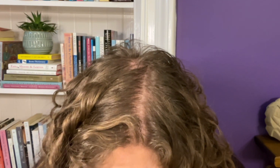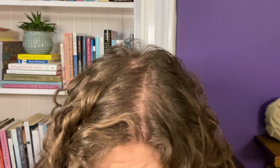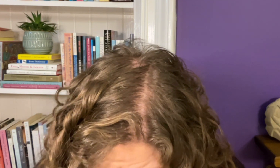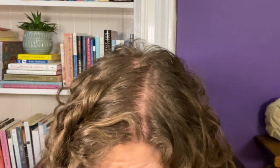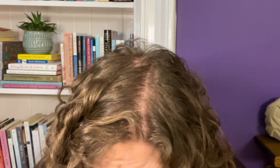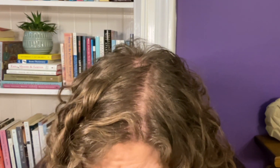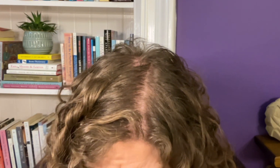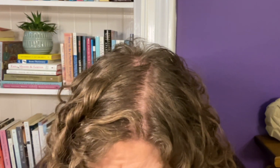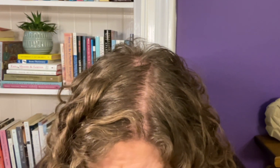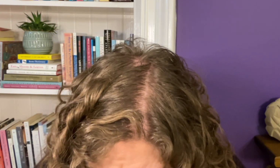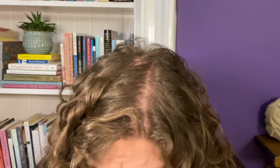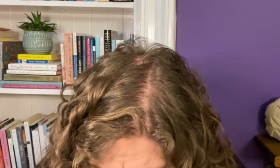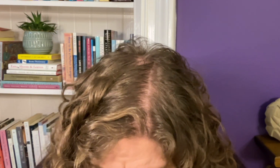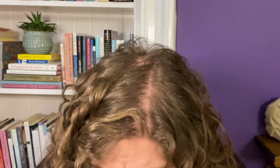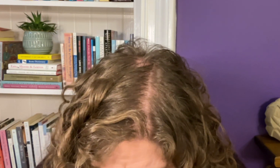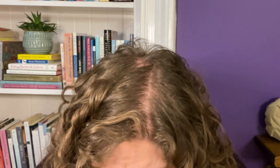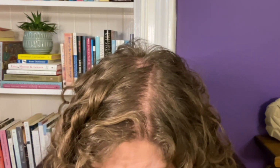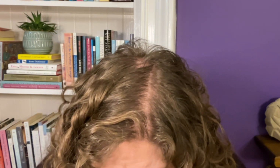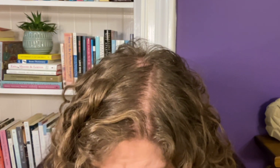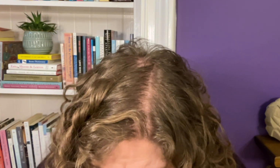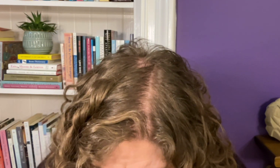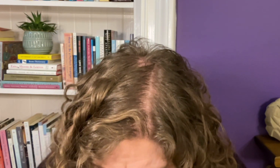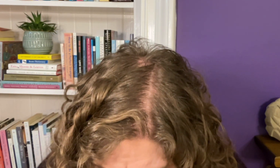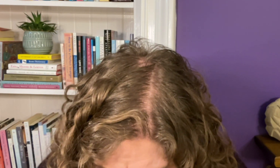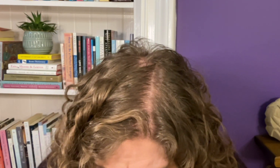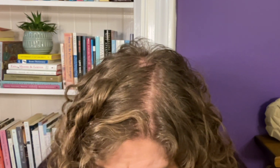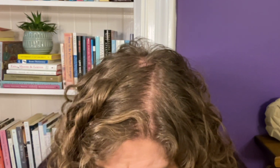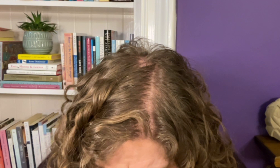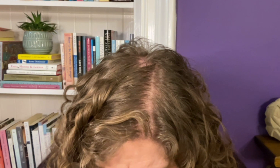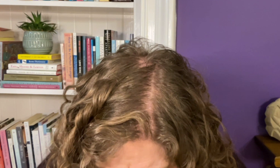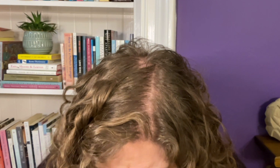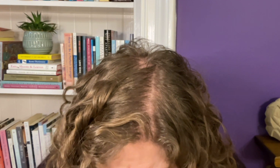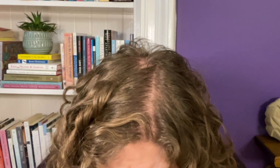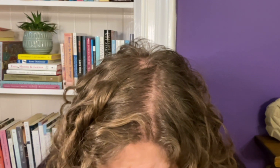those who struggle with addiction and isolation.